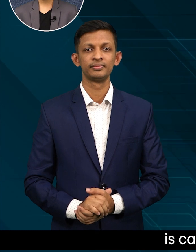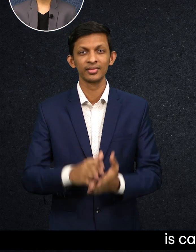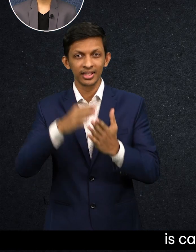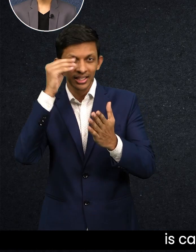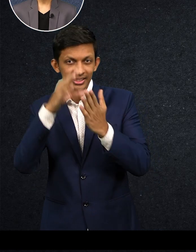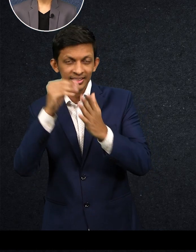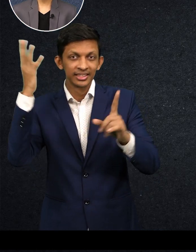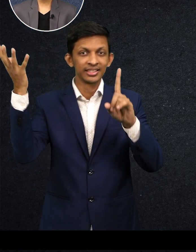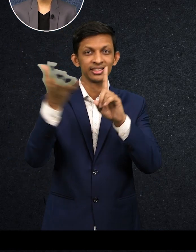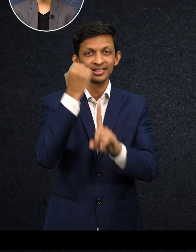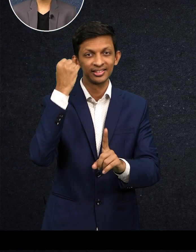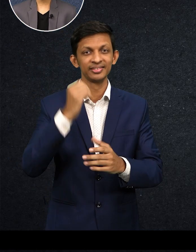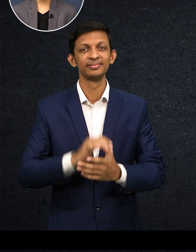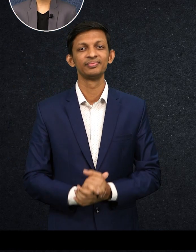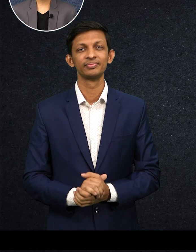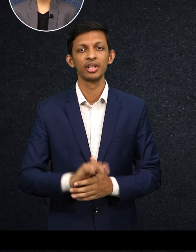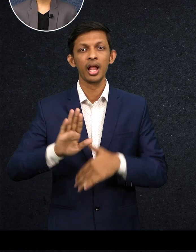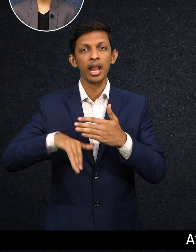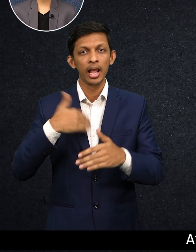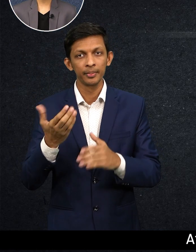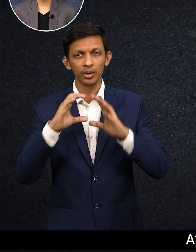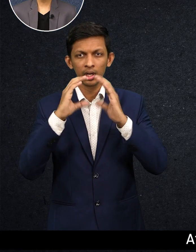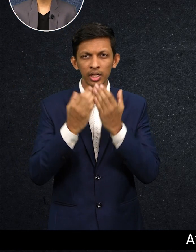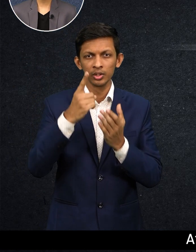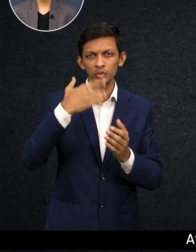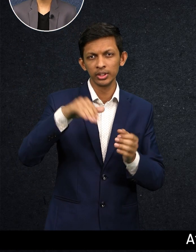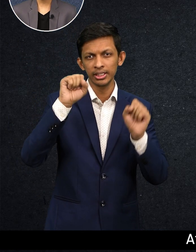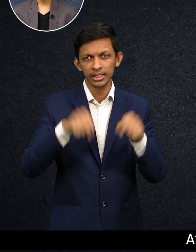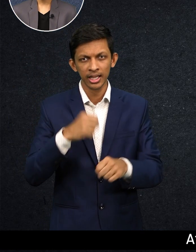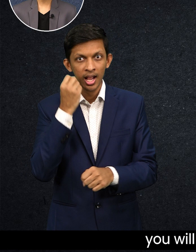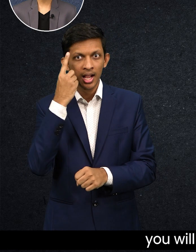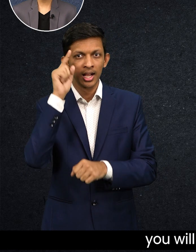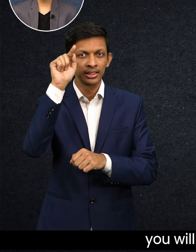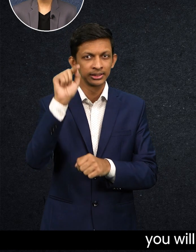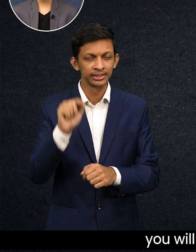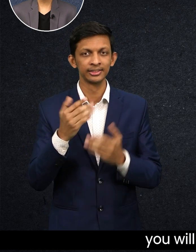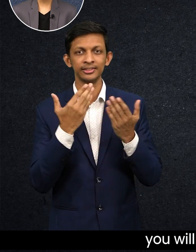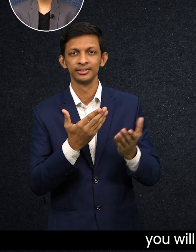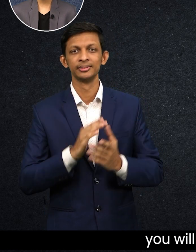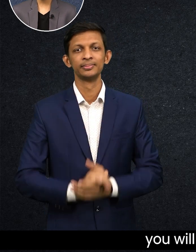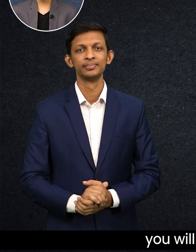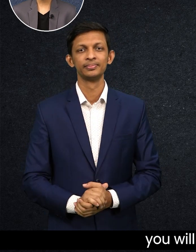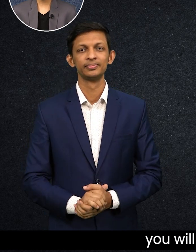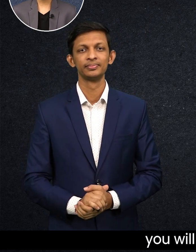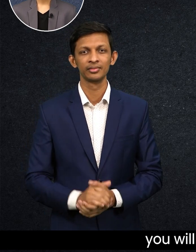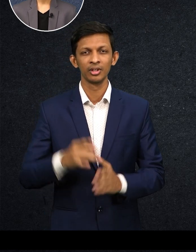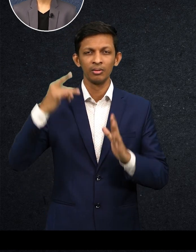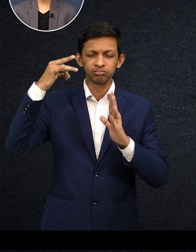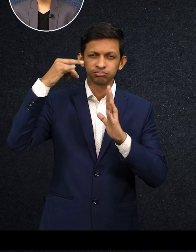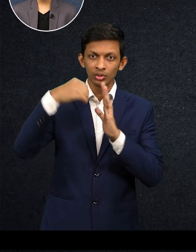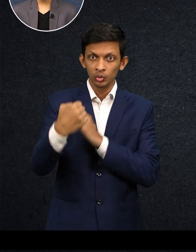energy. Learning outcomes. At the end of this session, you will be able to understand